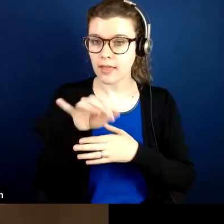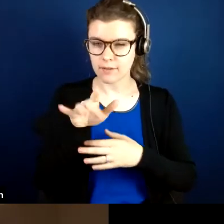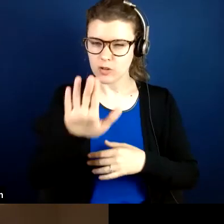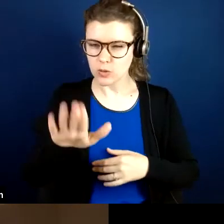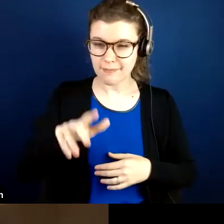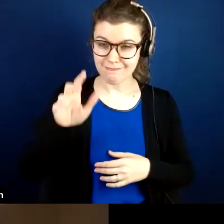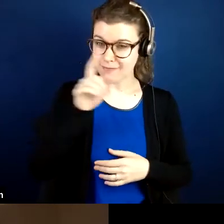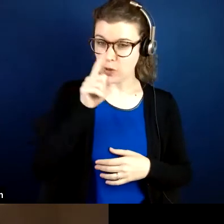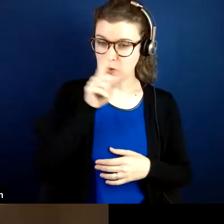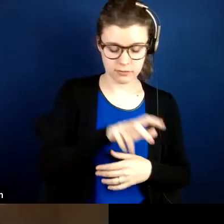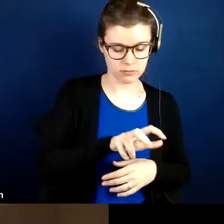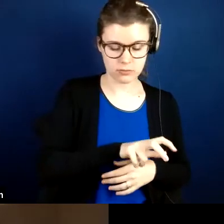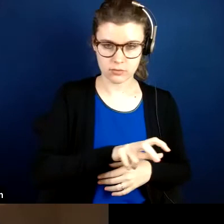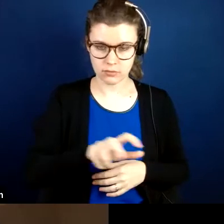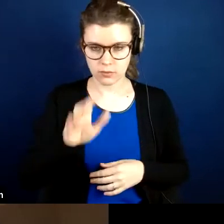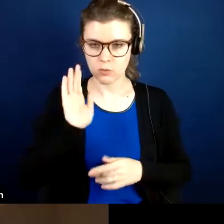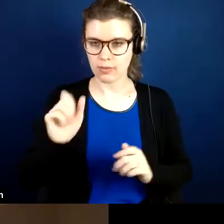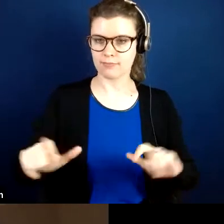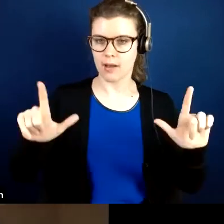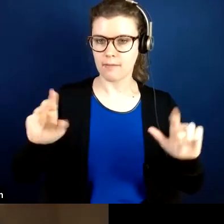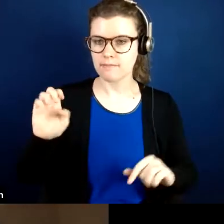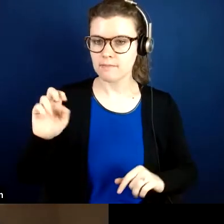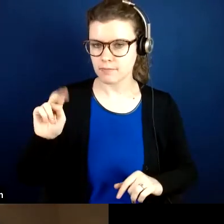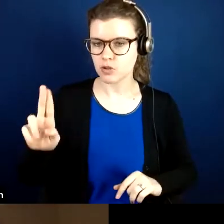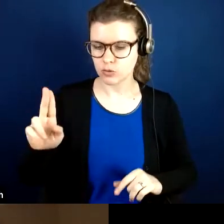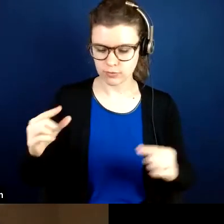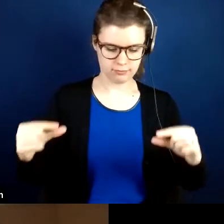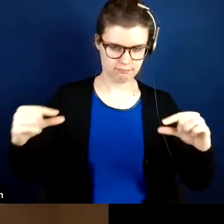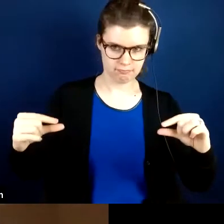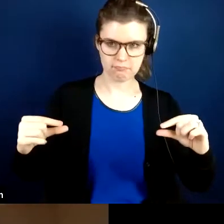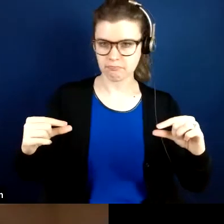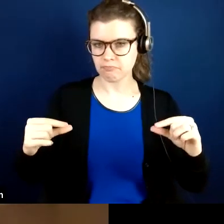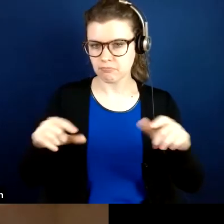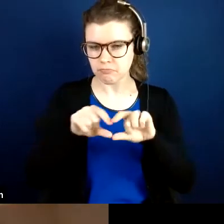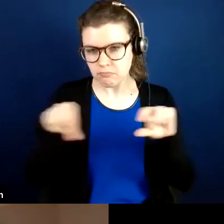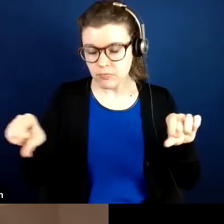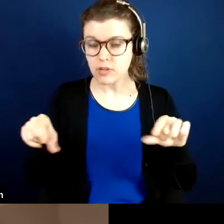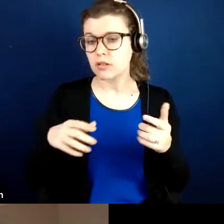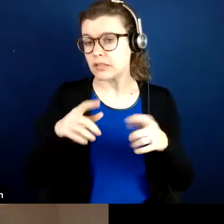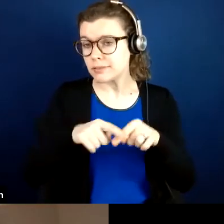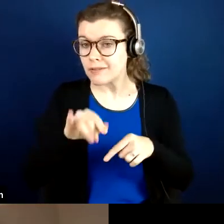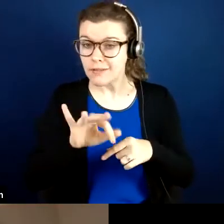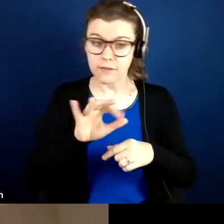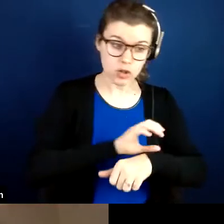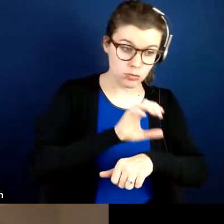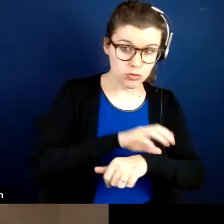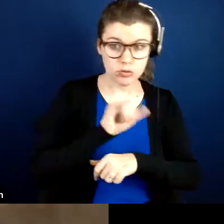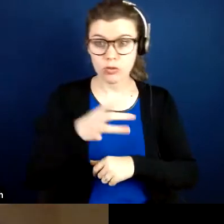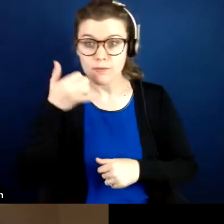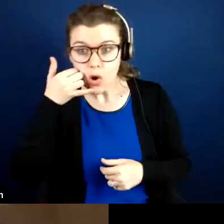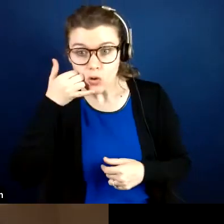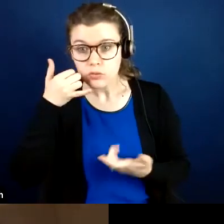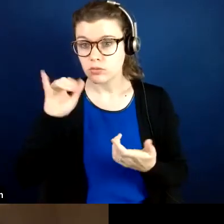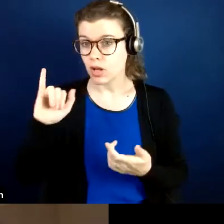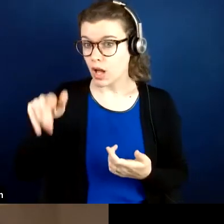a menu bar pops up. Depending on what device you are on, you can find that menu bar at the top or